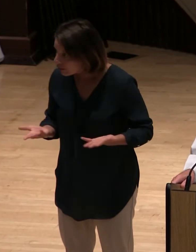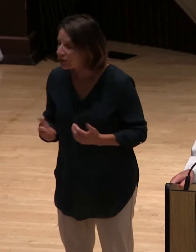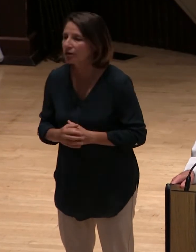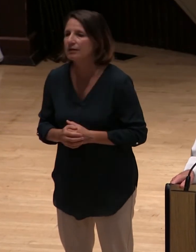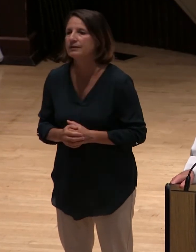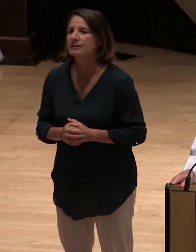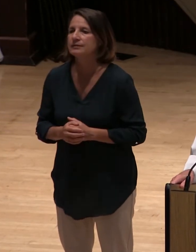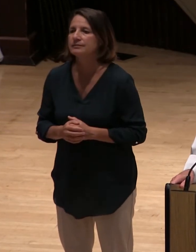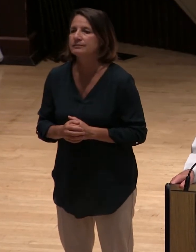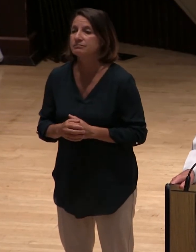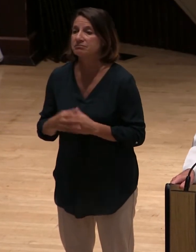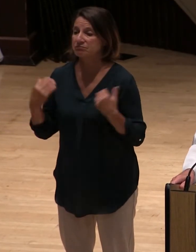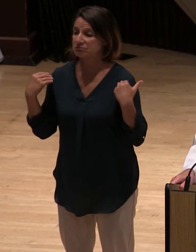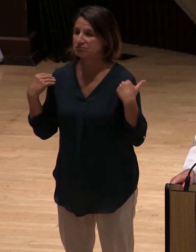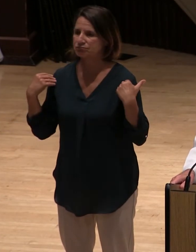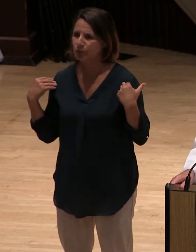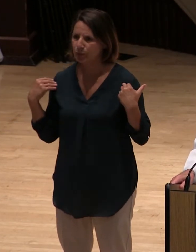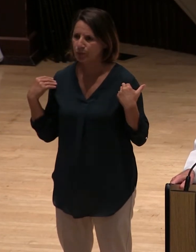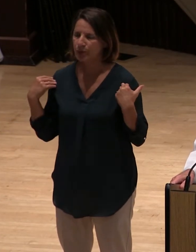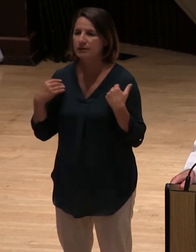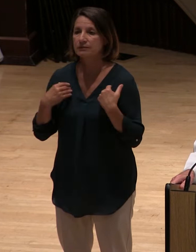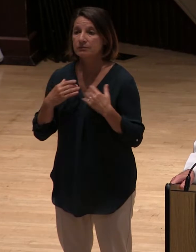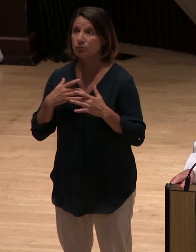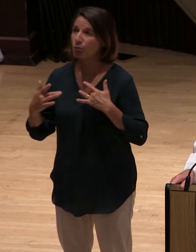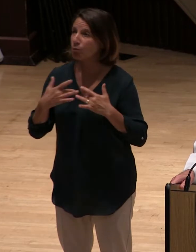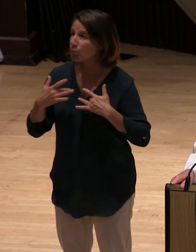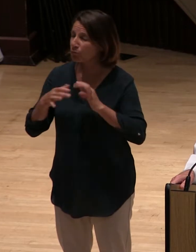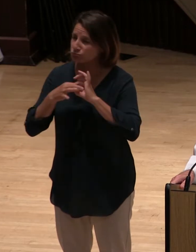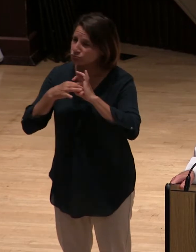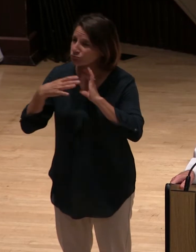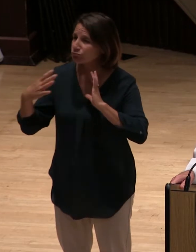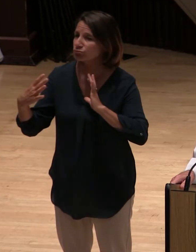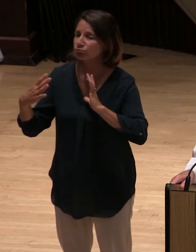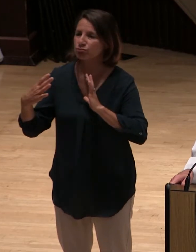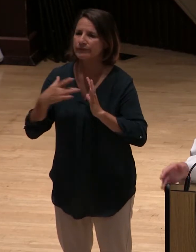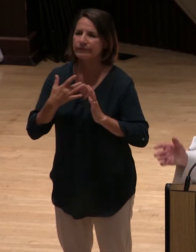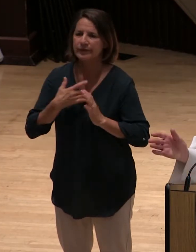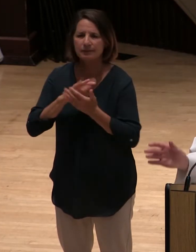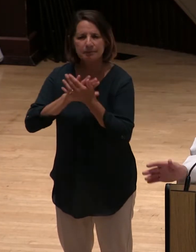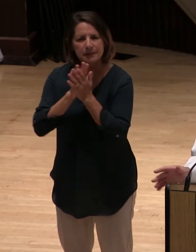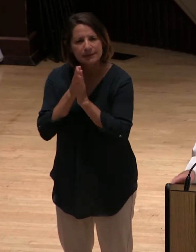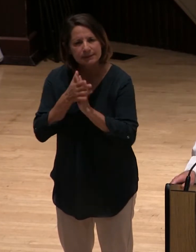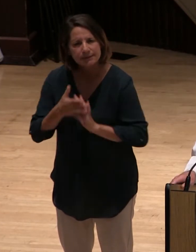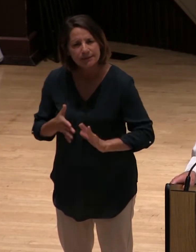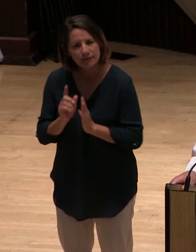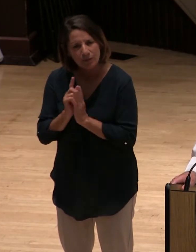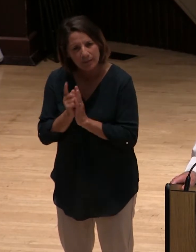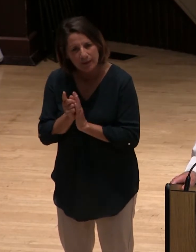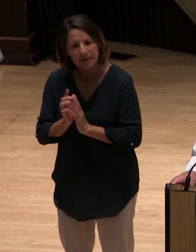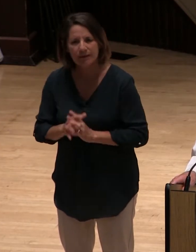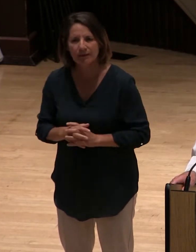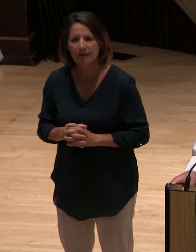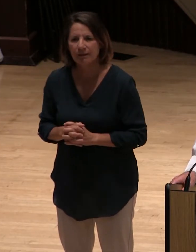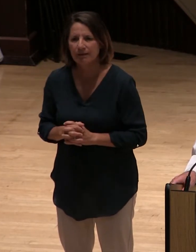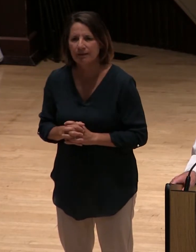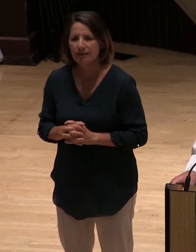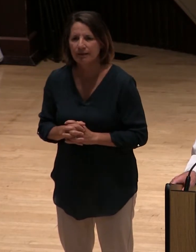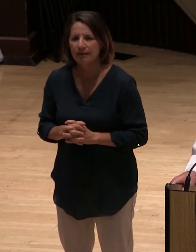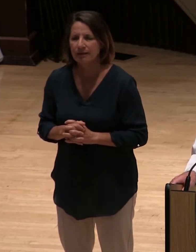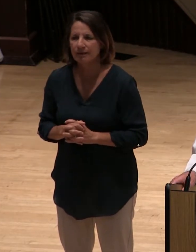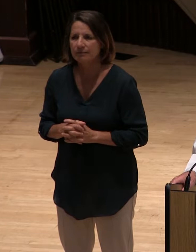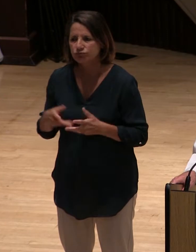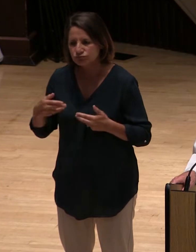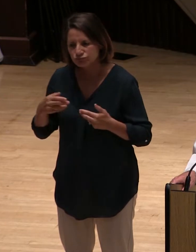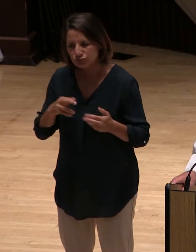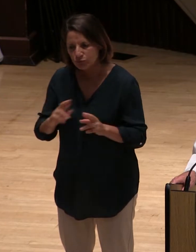Just drop your shoulders, let go of your worries. Just be at peace for a minute. Just let's listen to the sounds